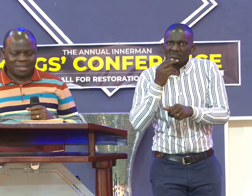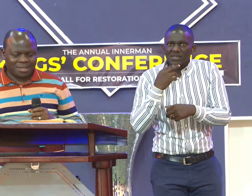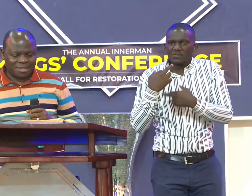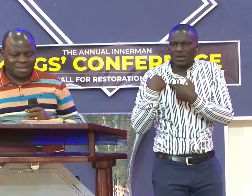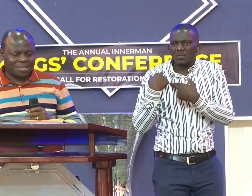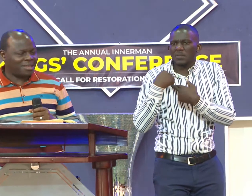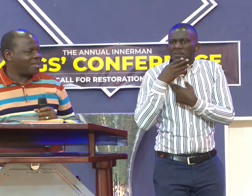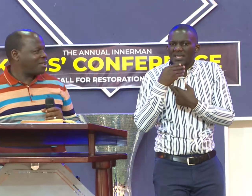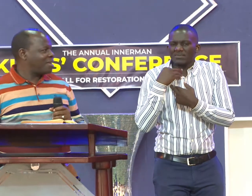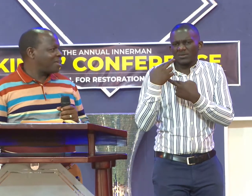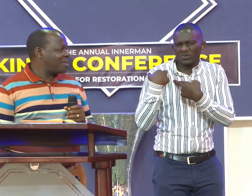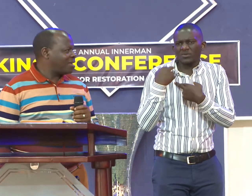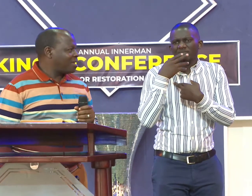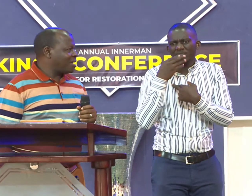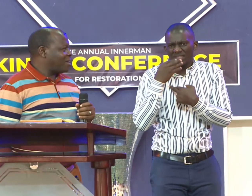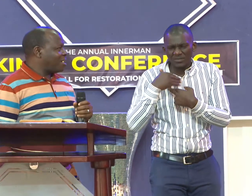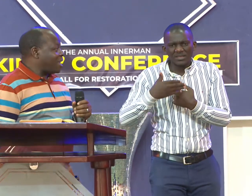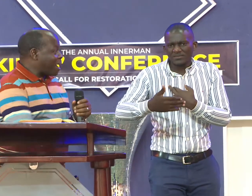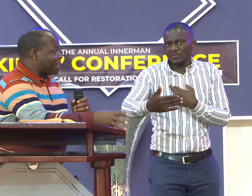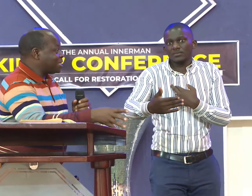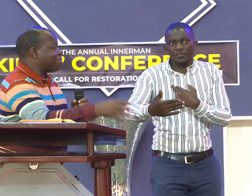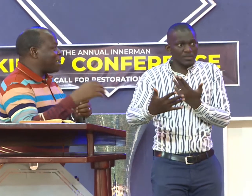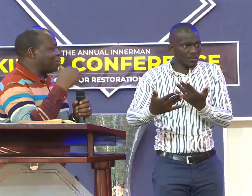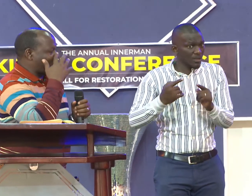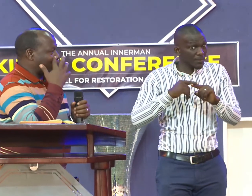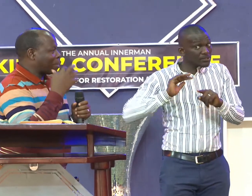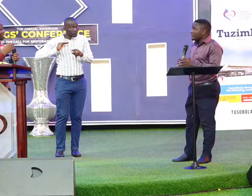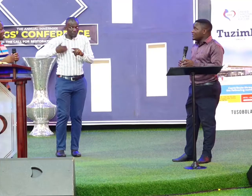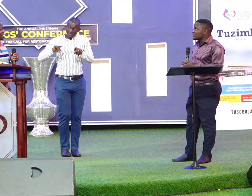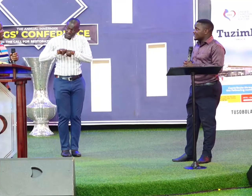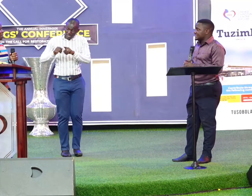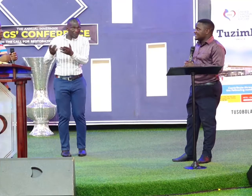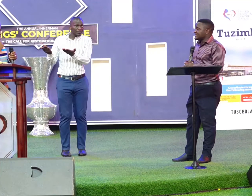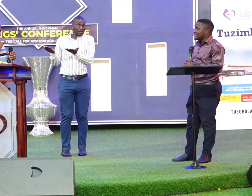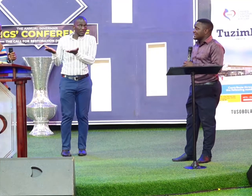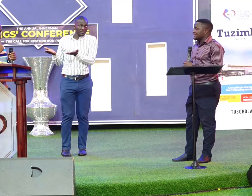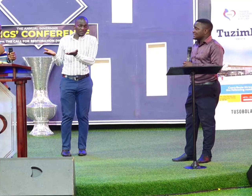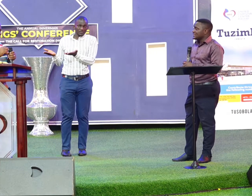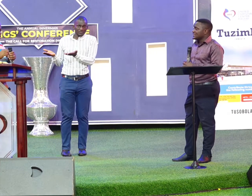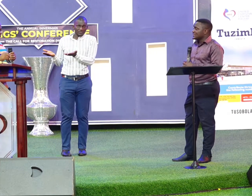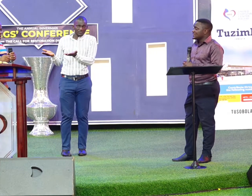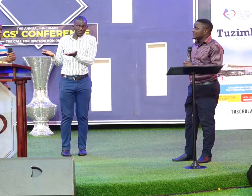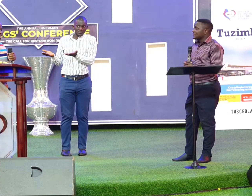life was considered on men. But women also existed.